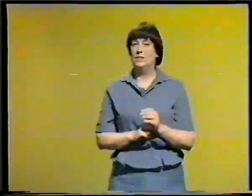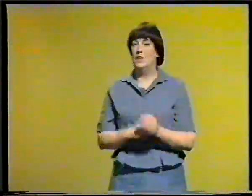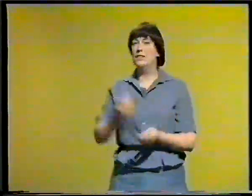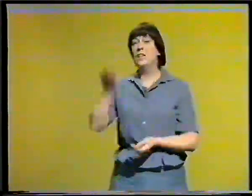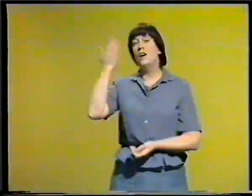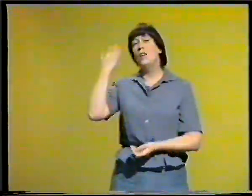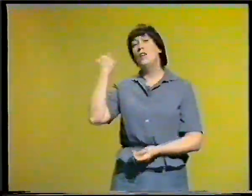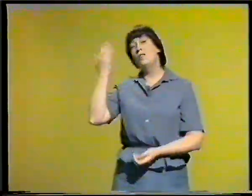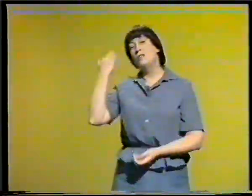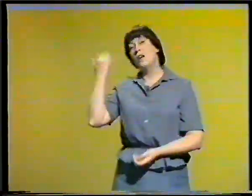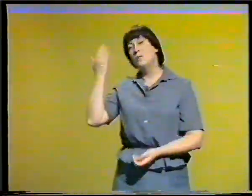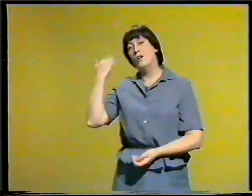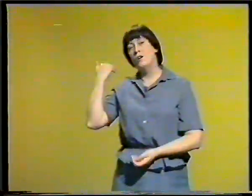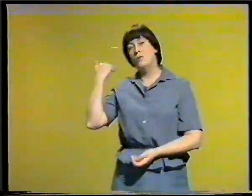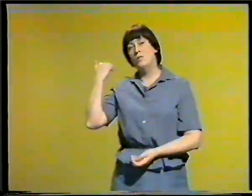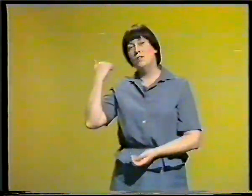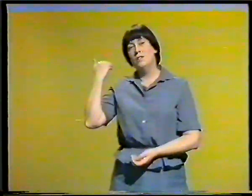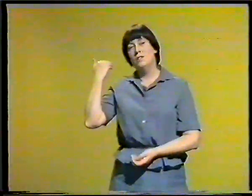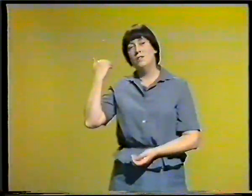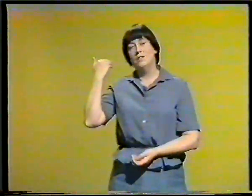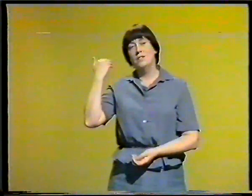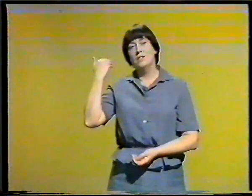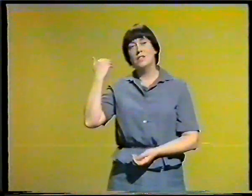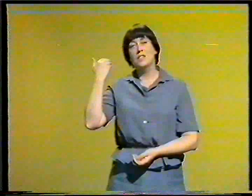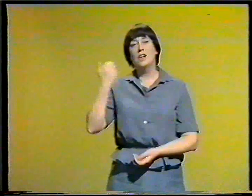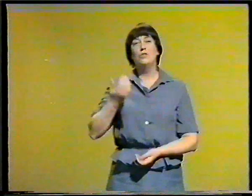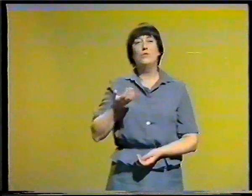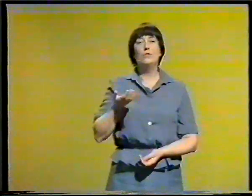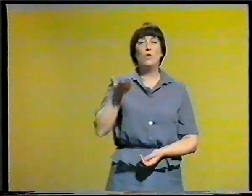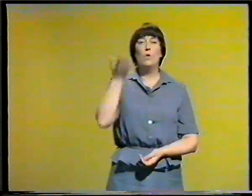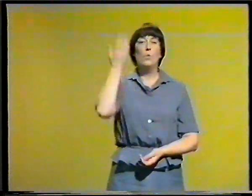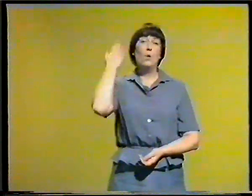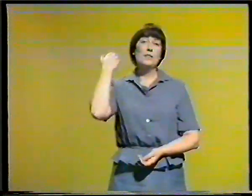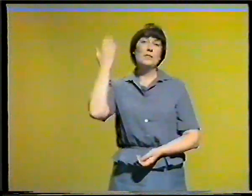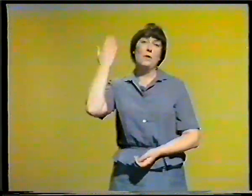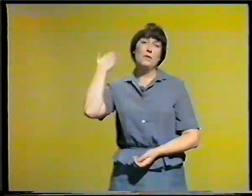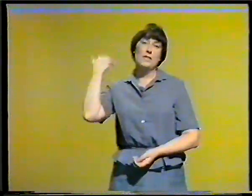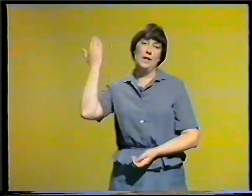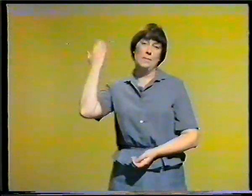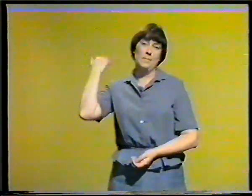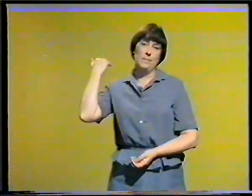And a long time ago. The sign you'd use for once upon a time.